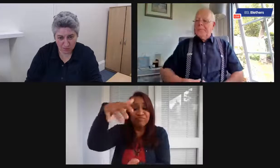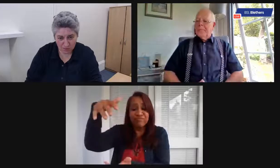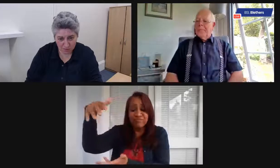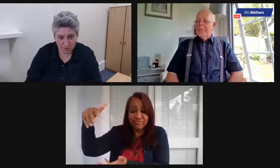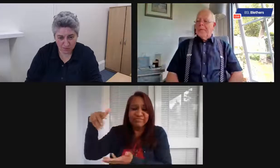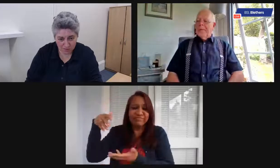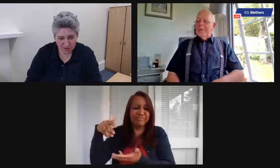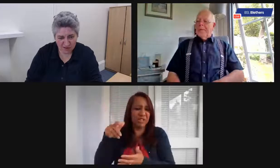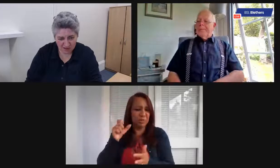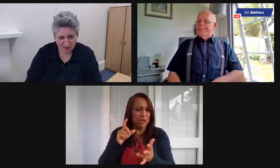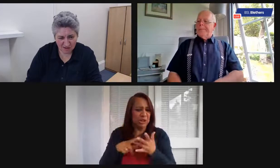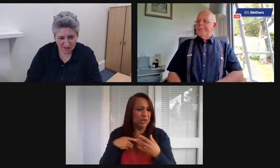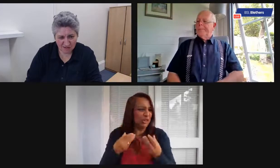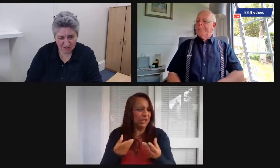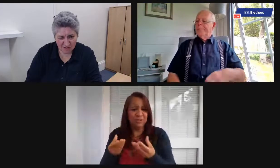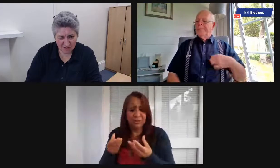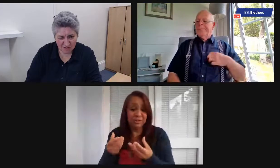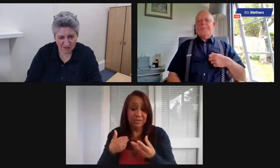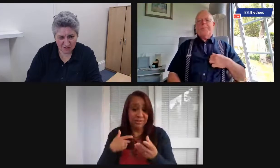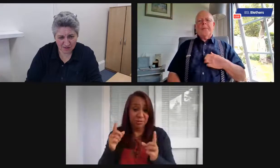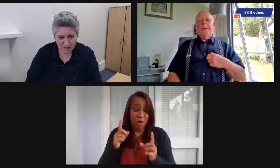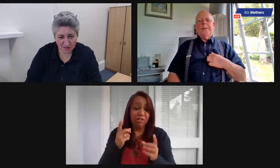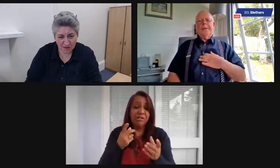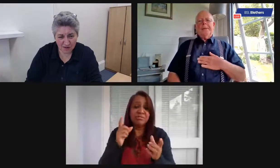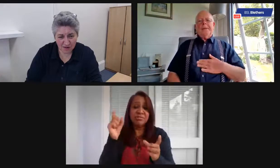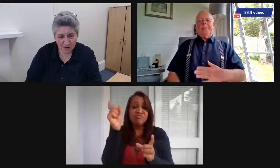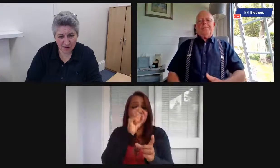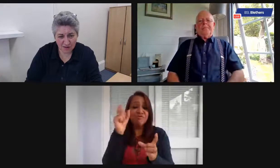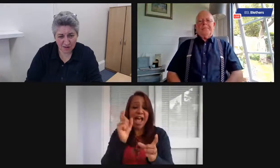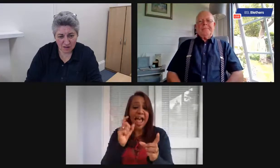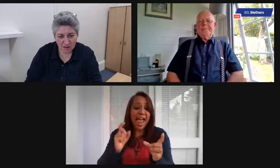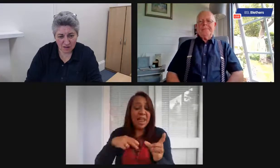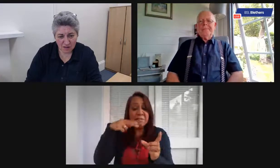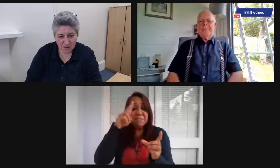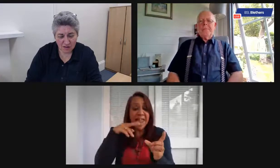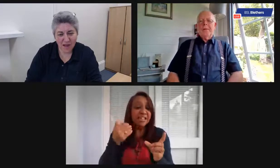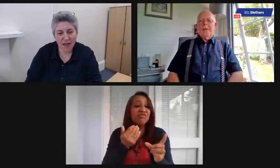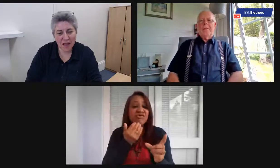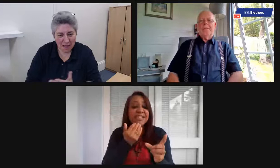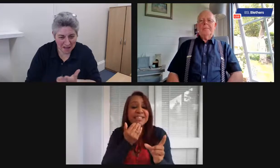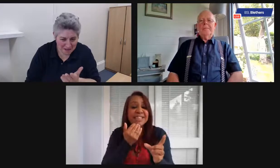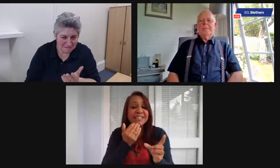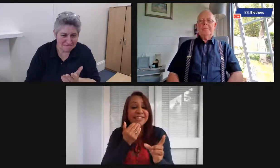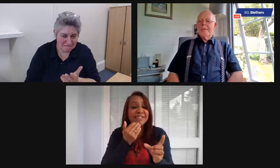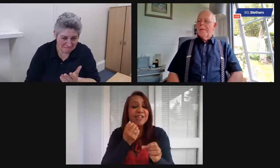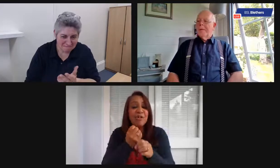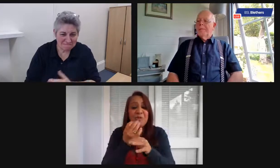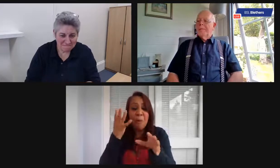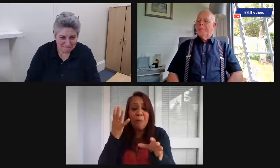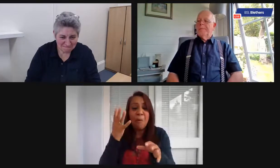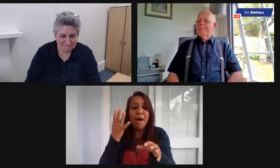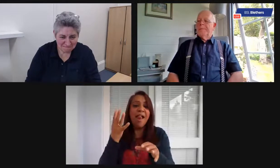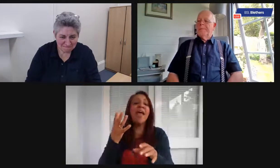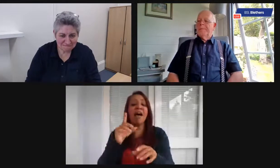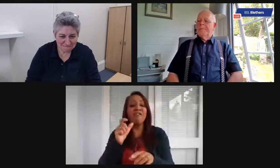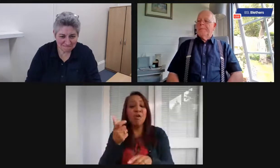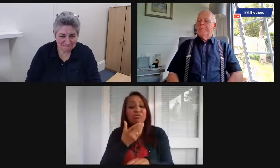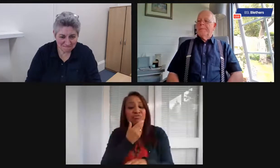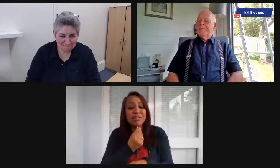found loads of cones, and we didn't know what to do with them. So we spray painted them and painted them green and